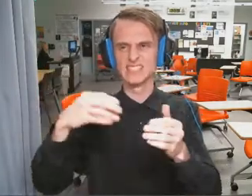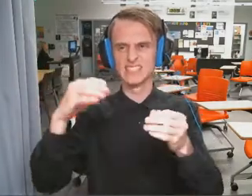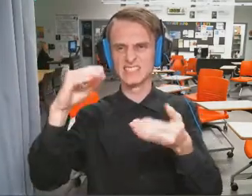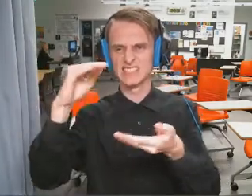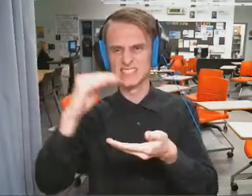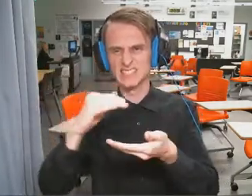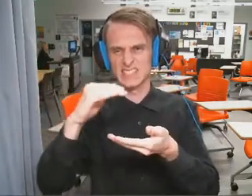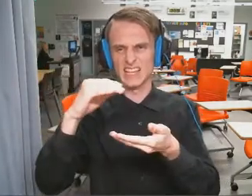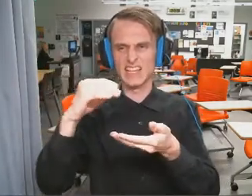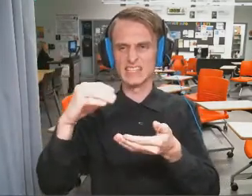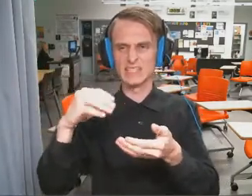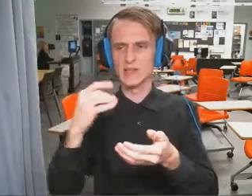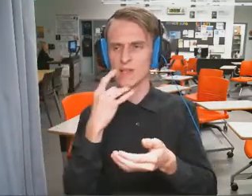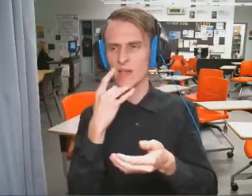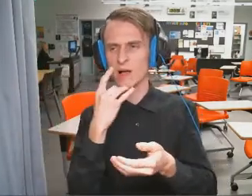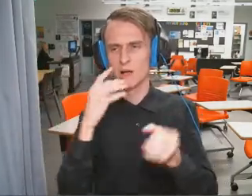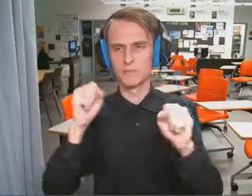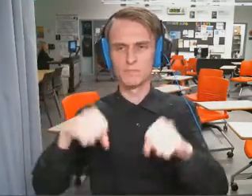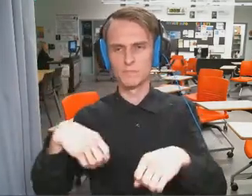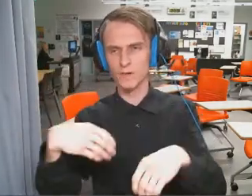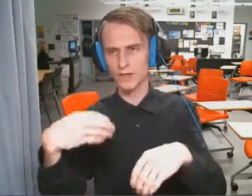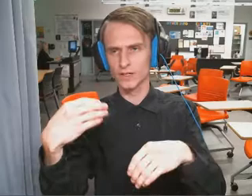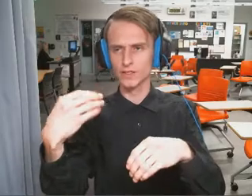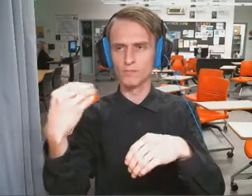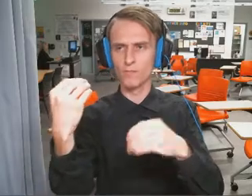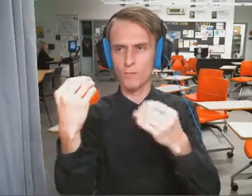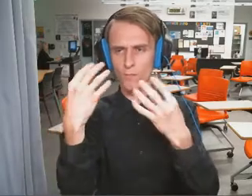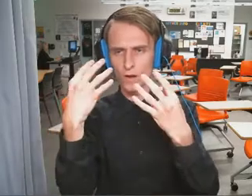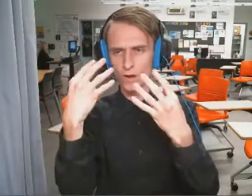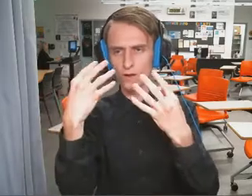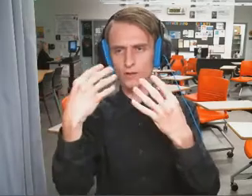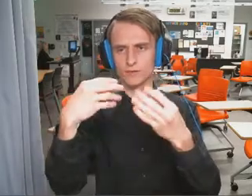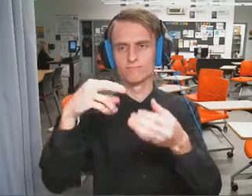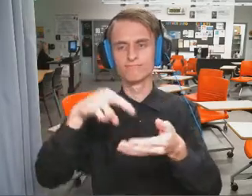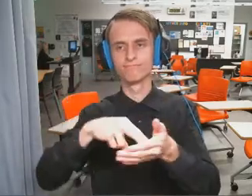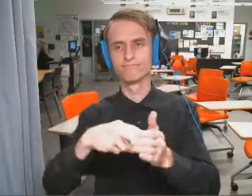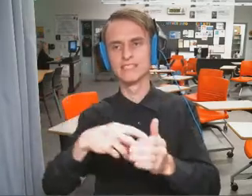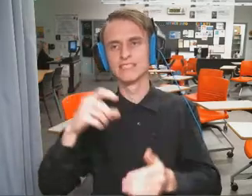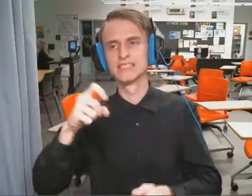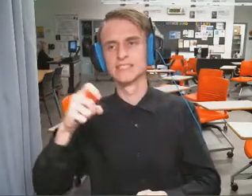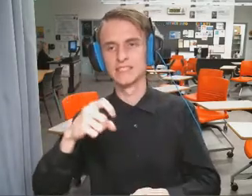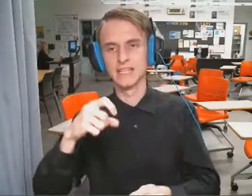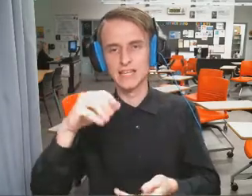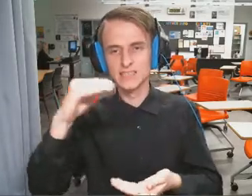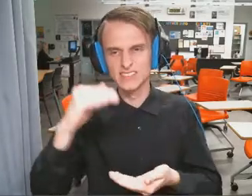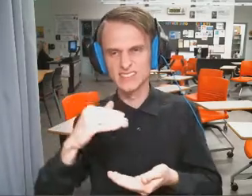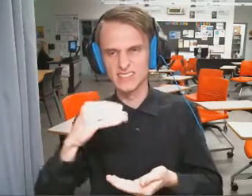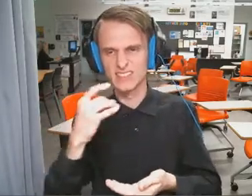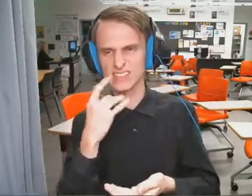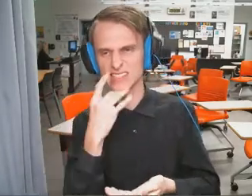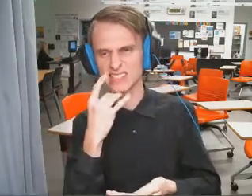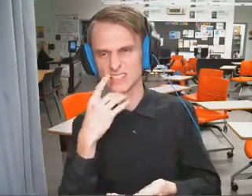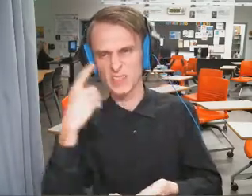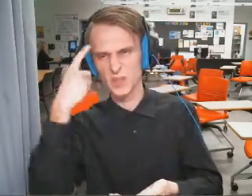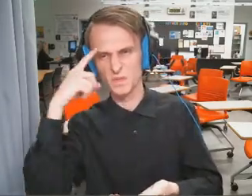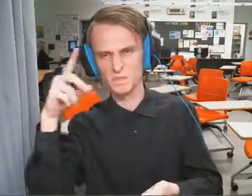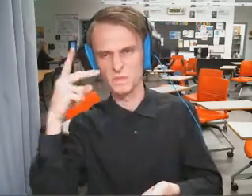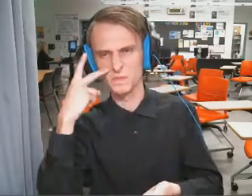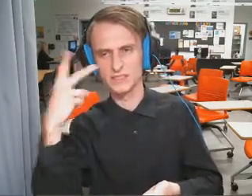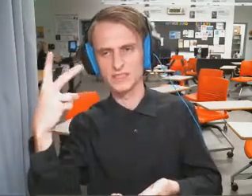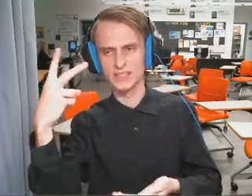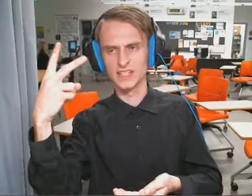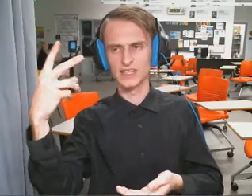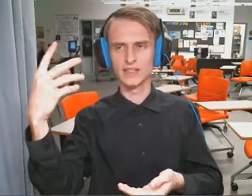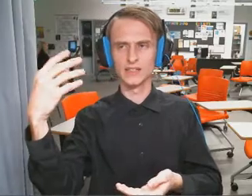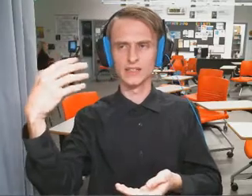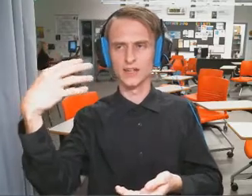and you have all this light already. You don't need any more light to see, or you'll become very blinded. And that is mainly the job of the